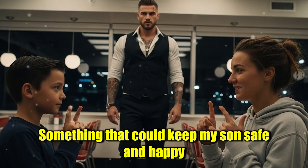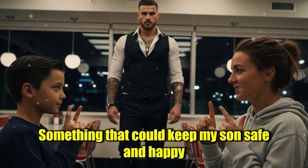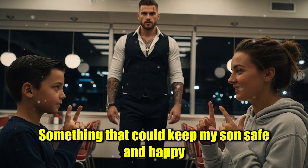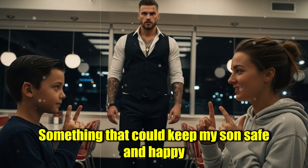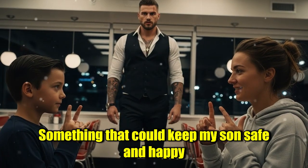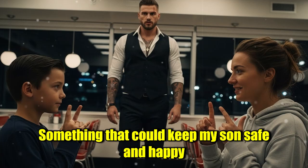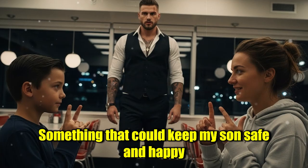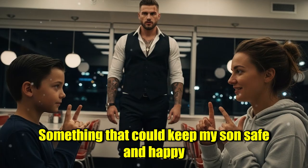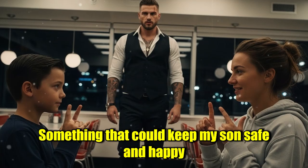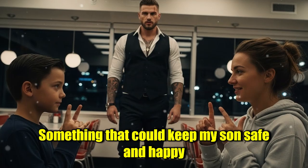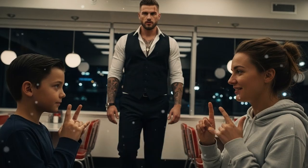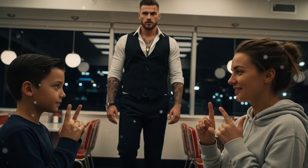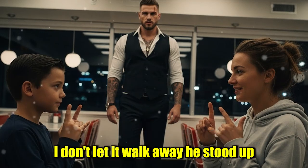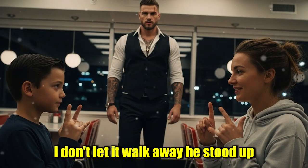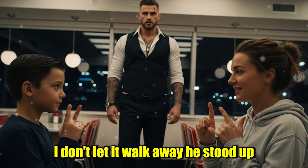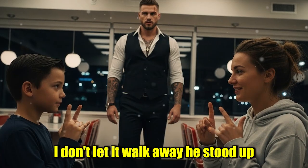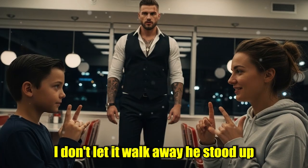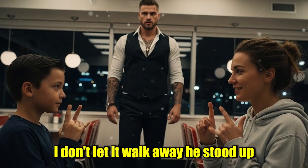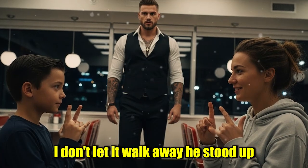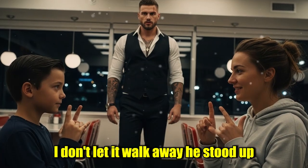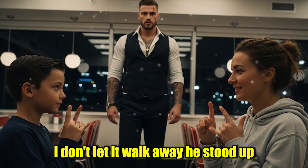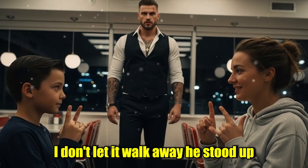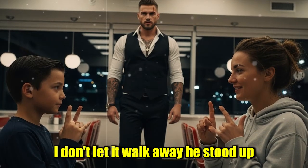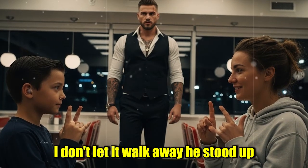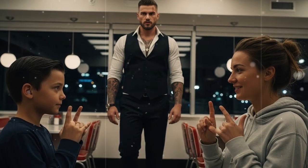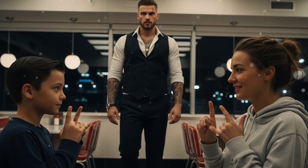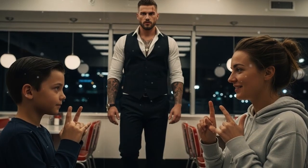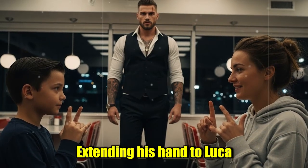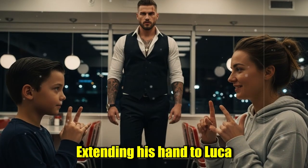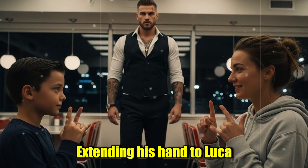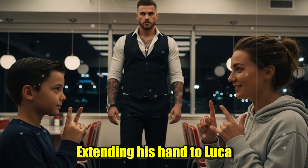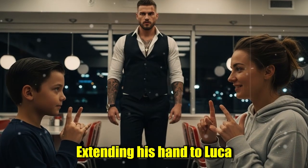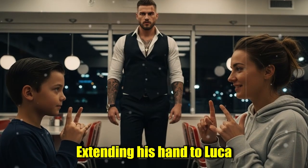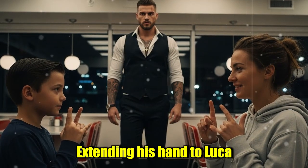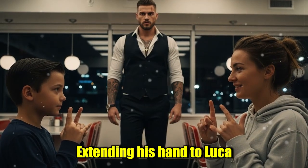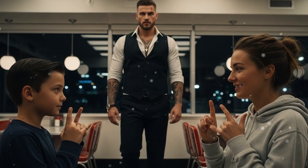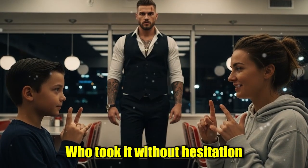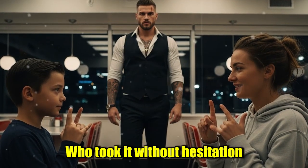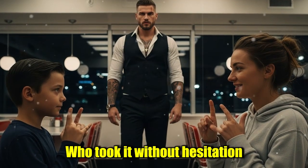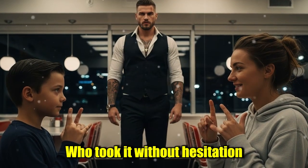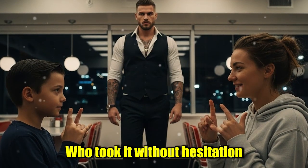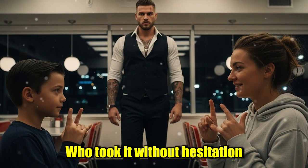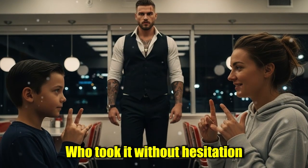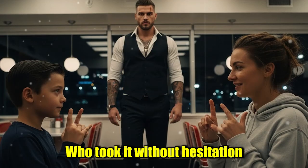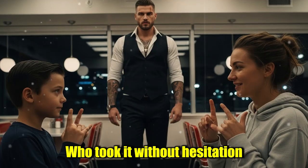son safe and happy, I don't let it walk away. He stood up, extending his hand to Luca, who took it without